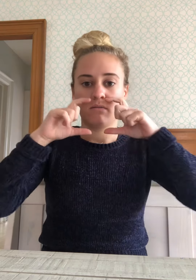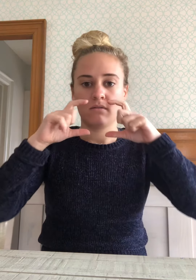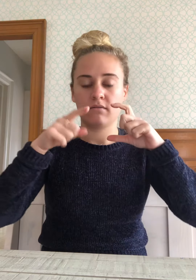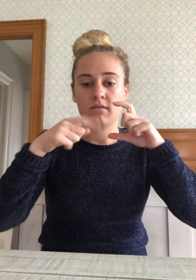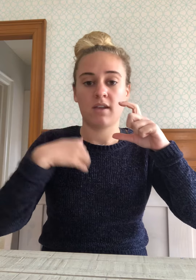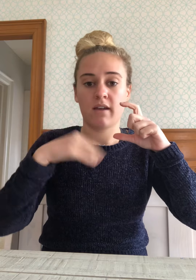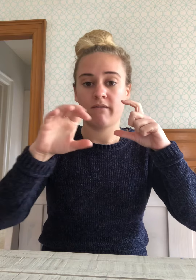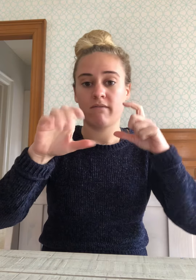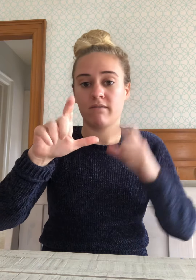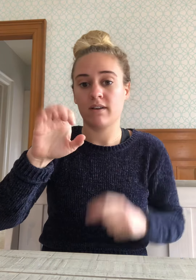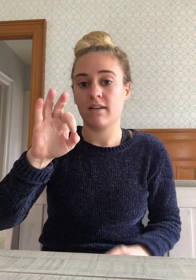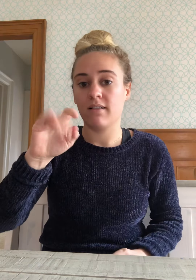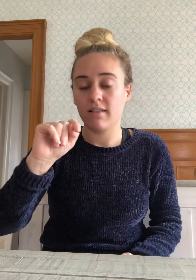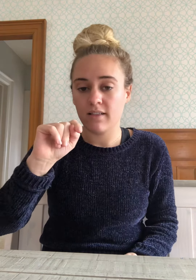or post-cancer